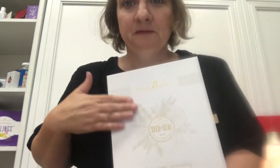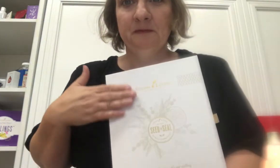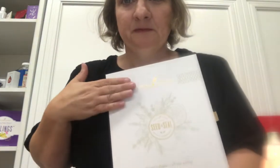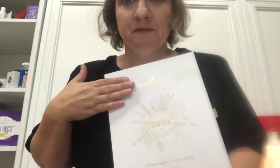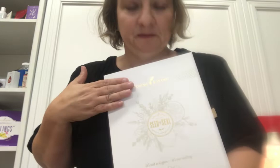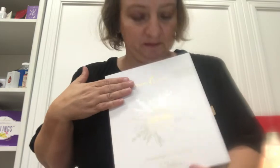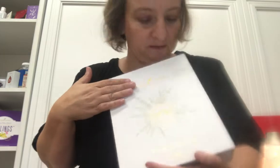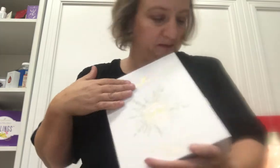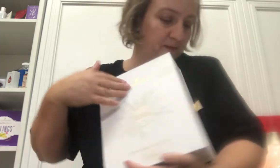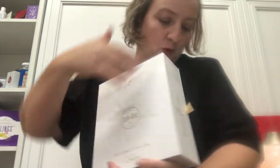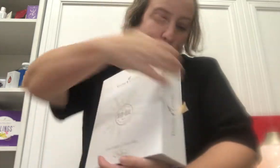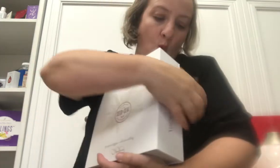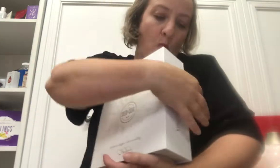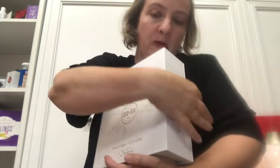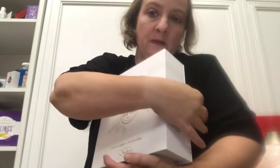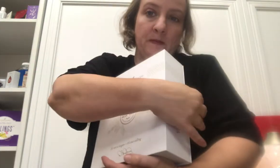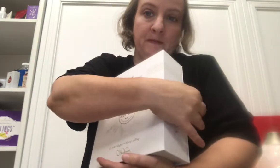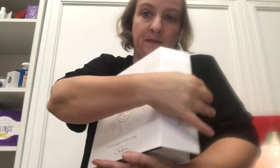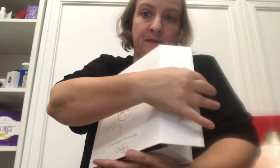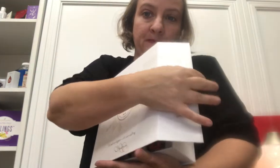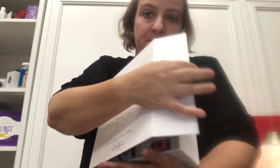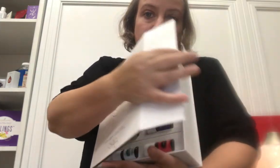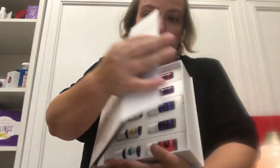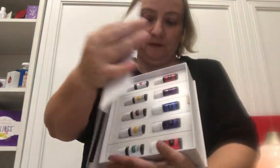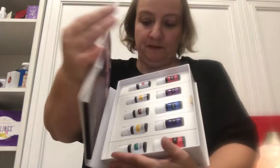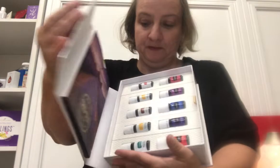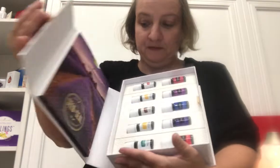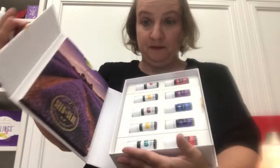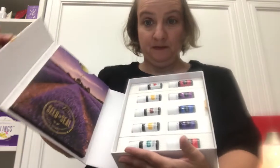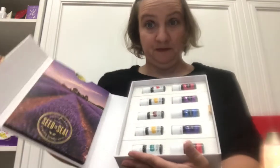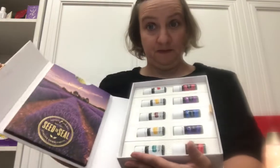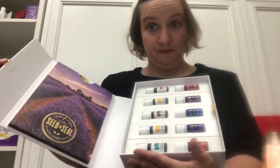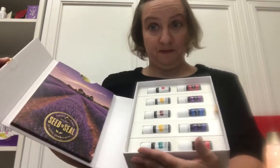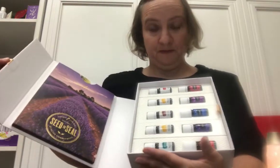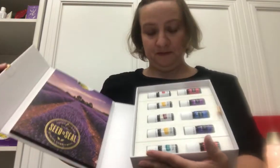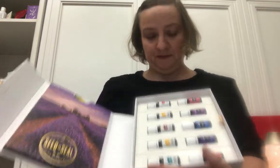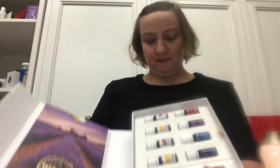All right, so this has the amazing seal on it, and then you'll open it up like this.